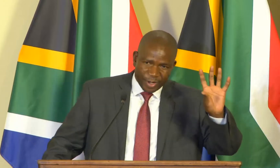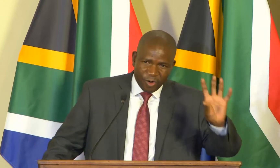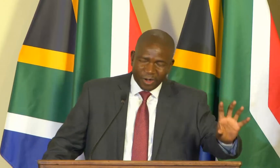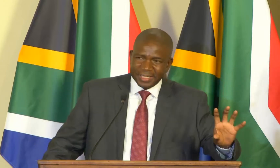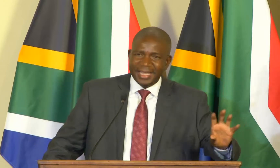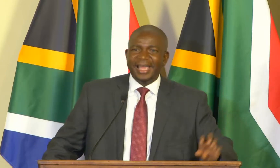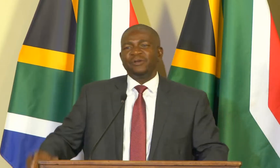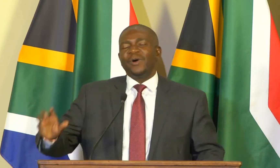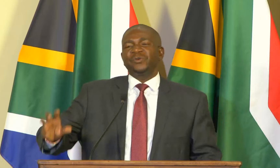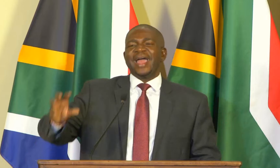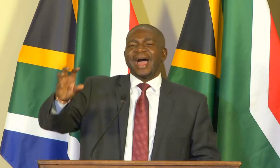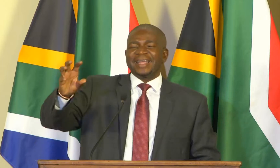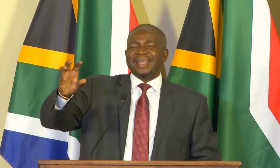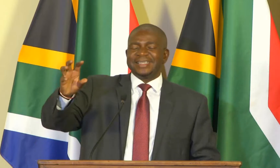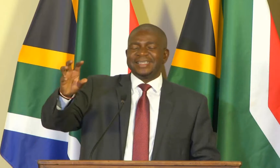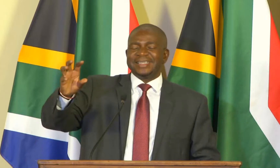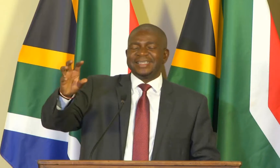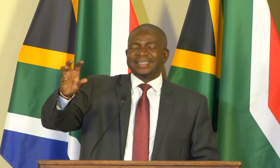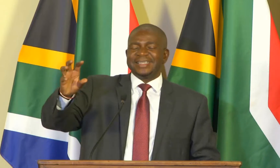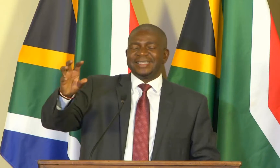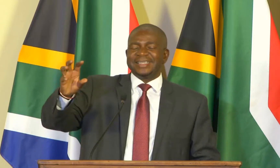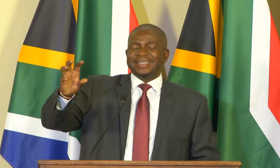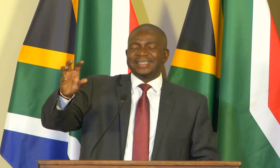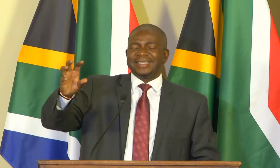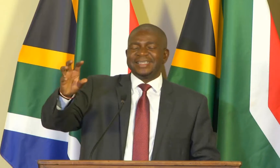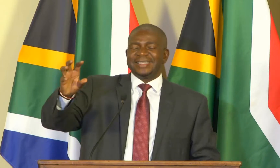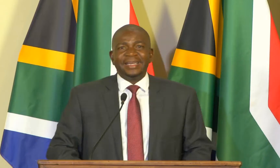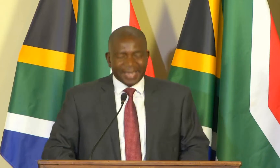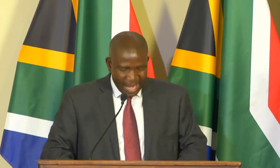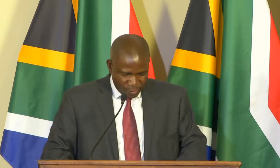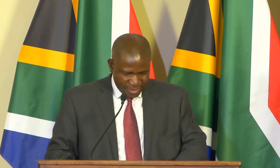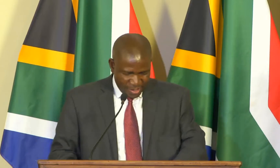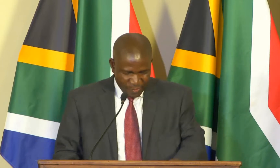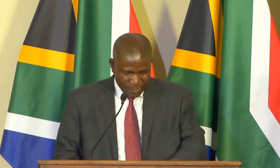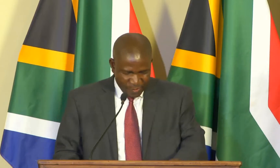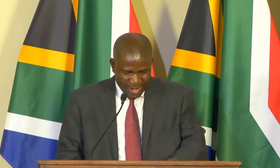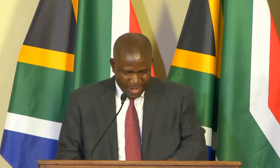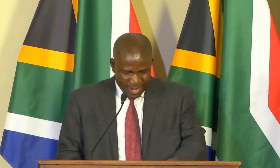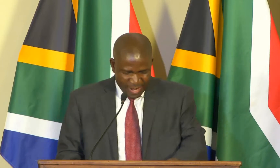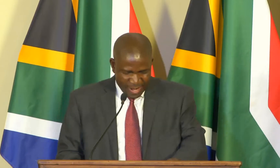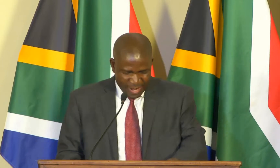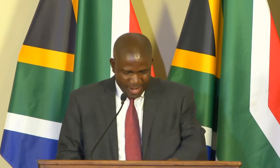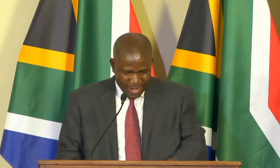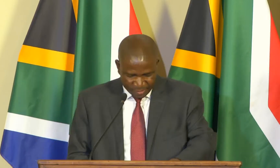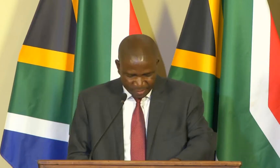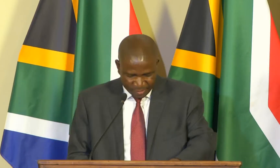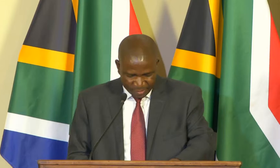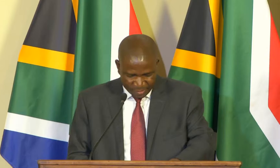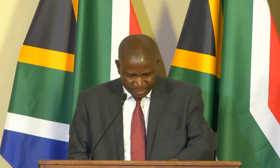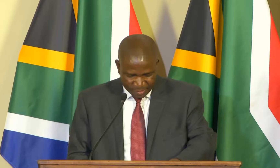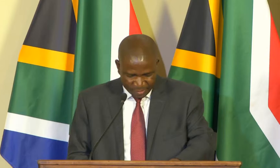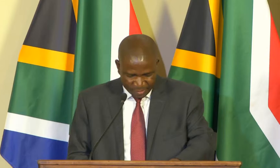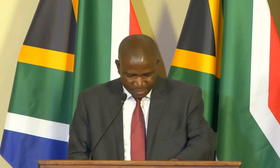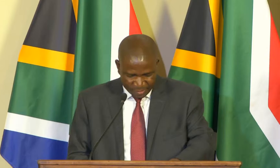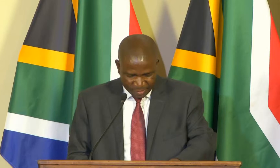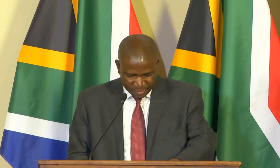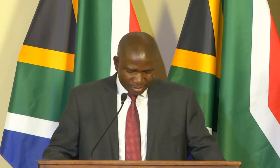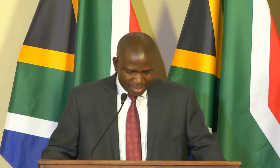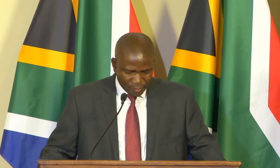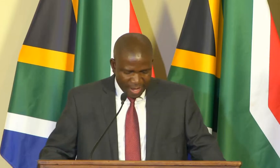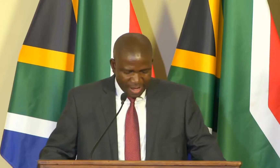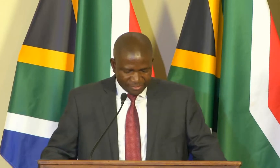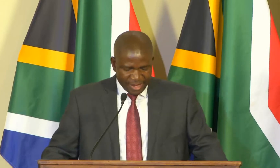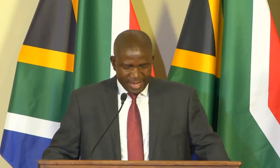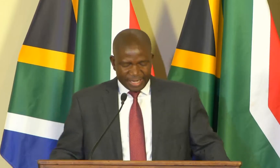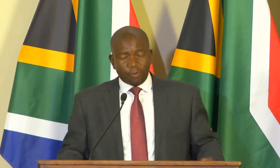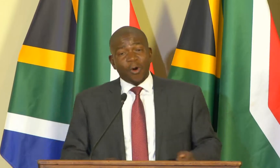of what we got and what we are adjusting. And this is done in line with the United Nations methods. And that makes sure